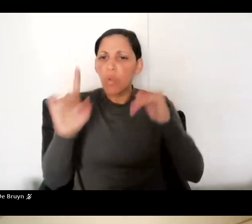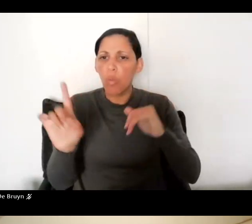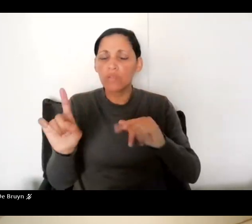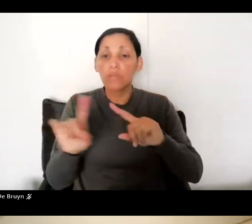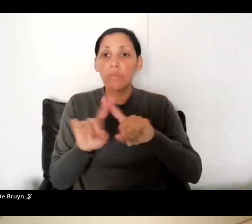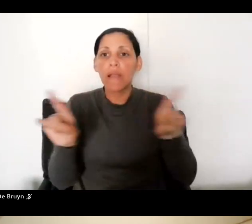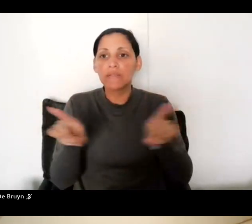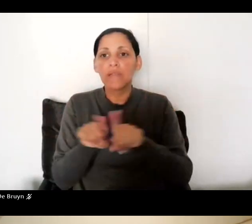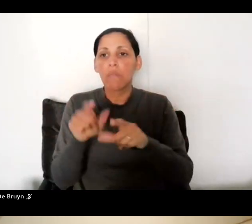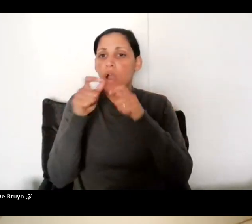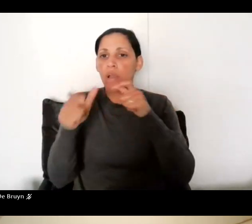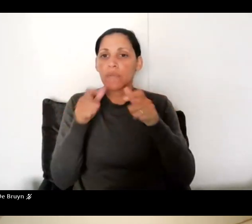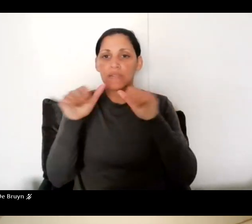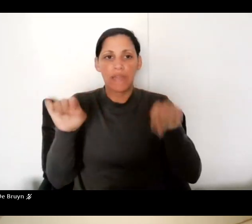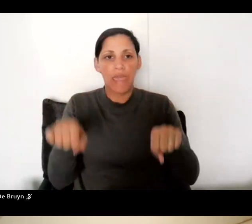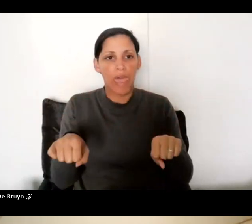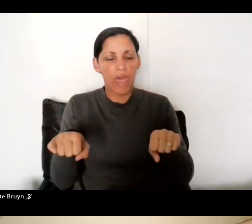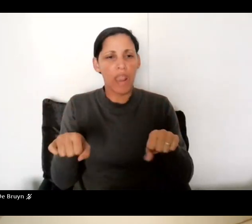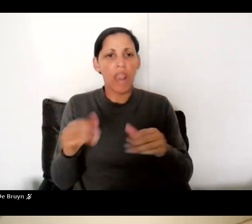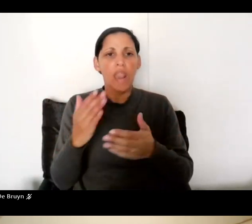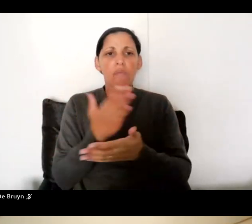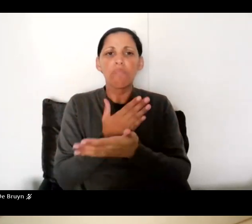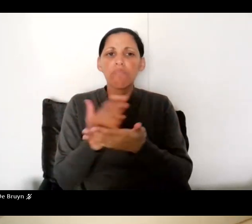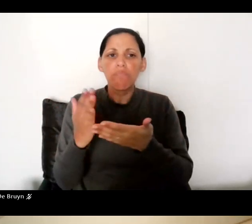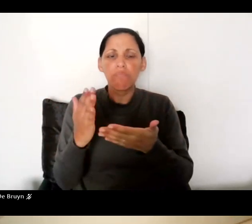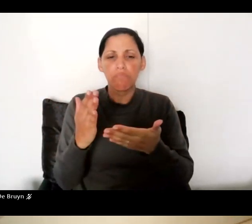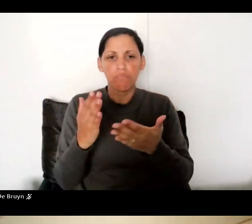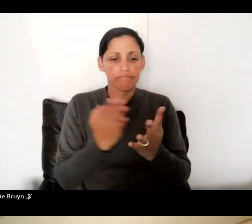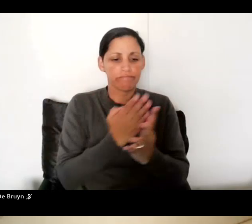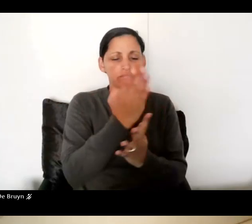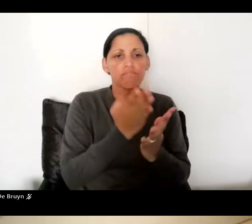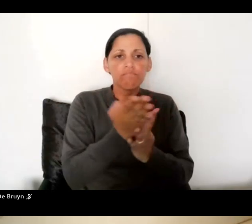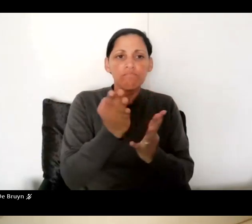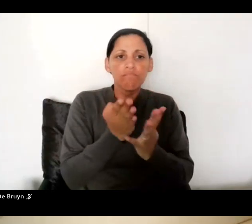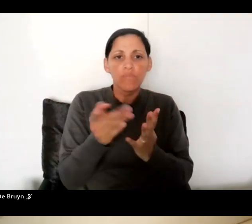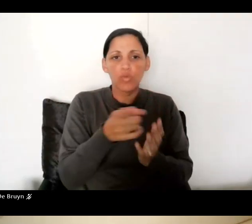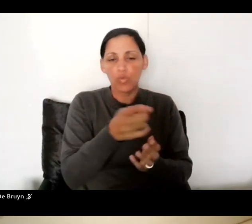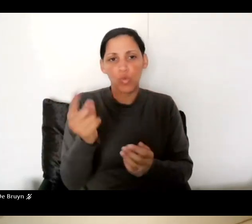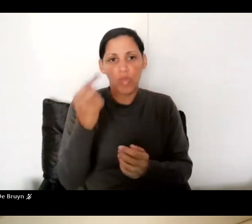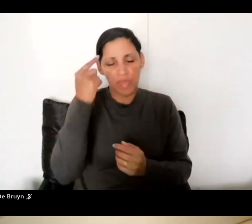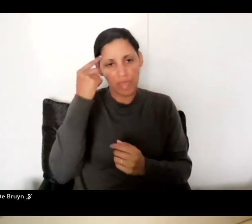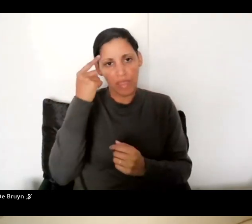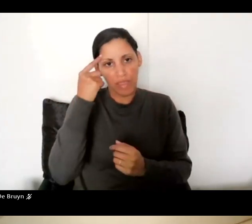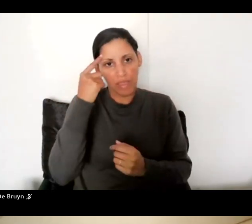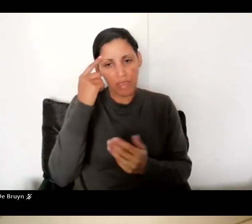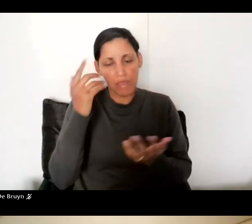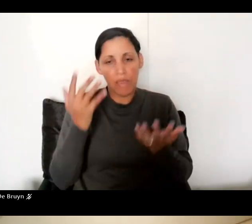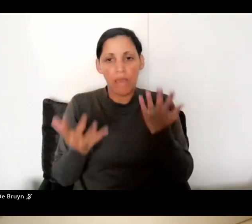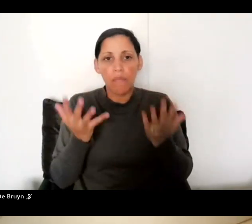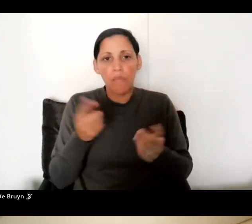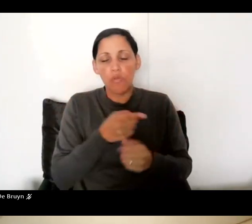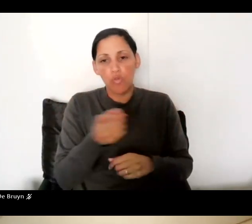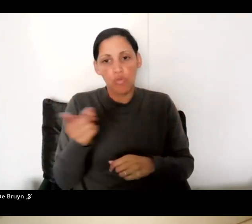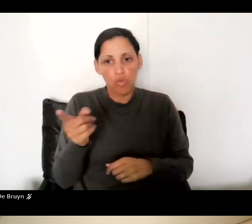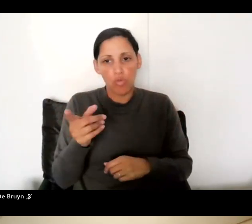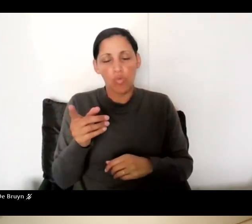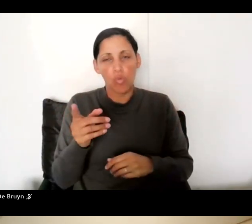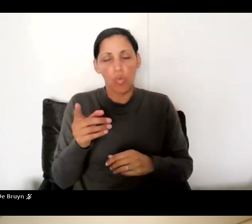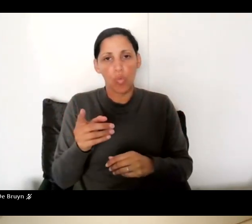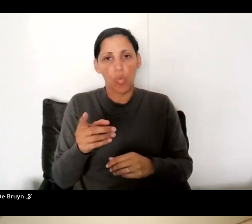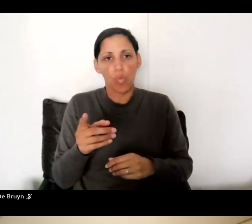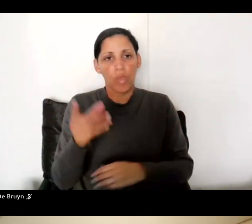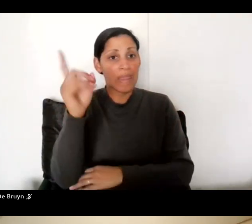what are the aspects you think, if you were an educator, you would want to focus on